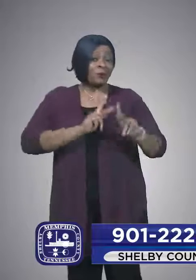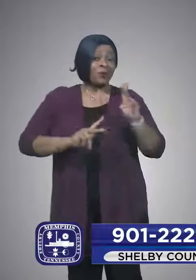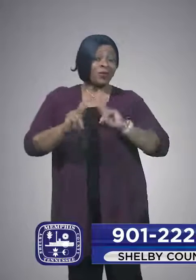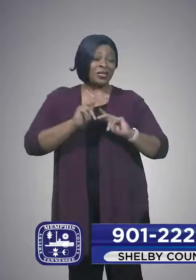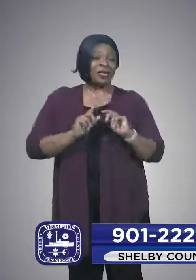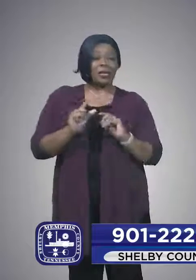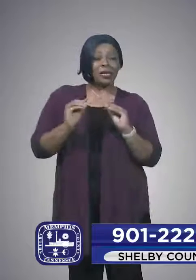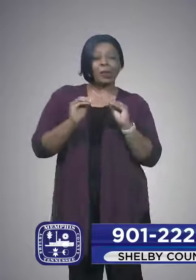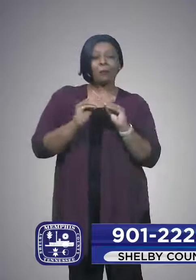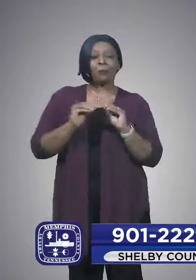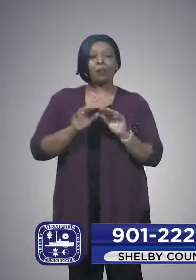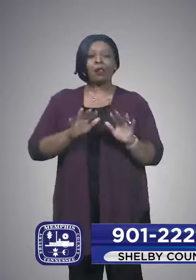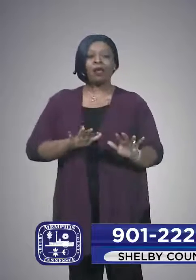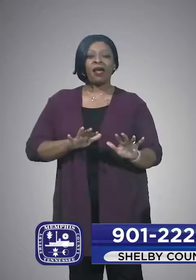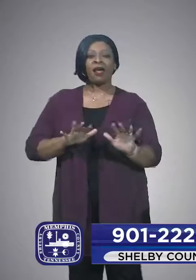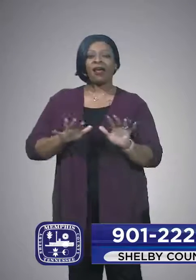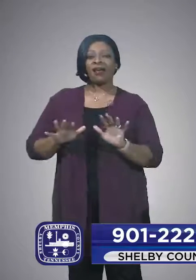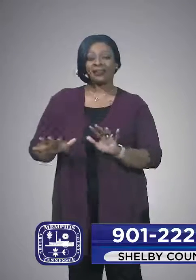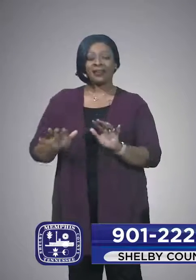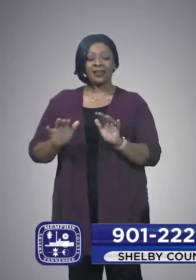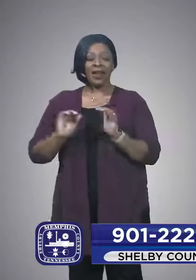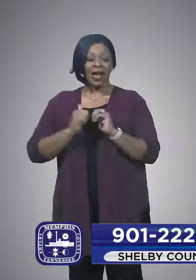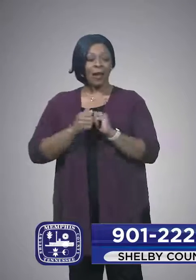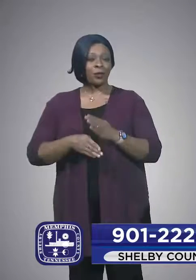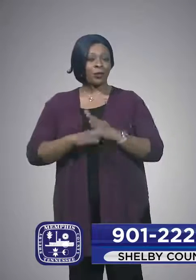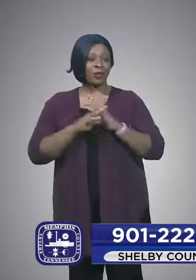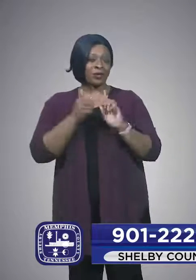being a little bit more lax about how they